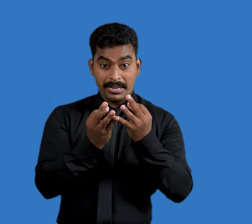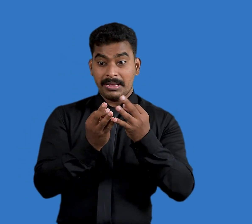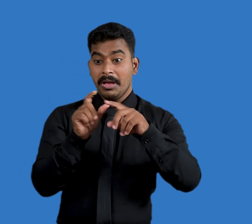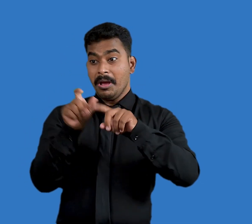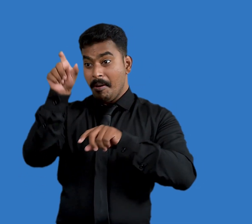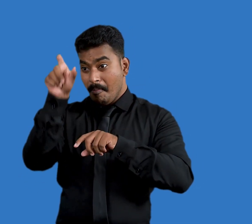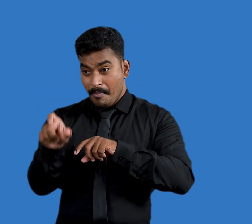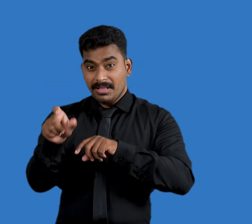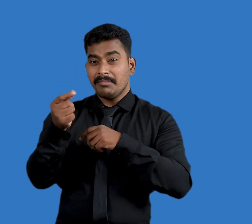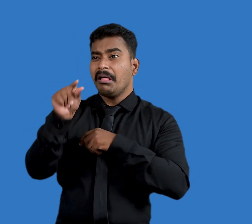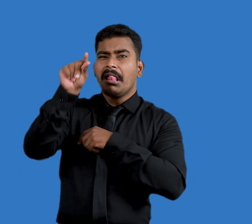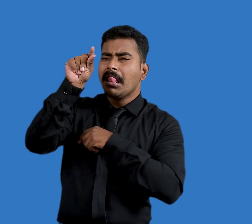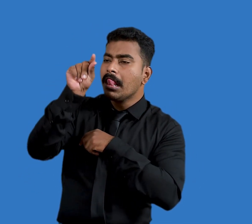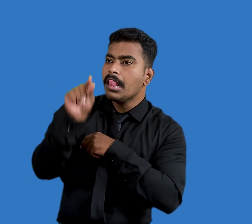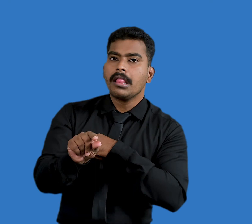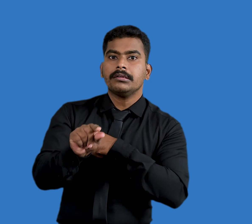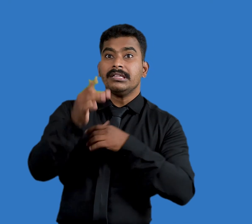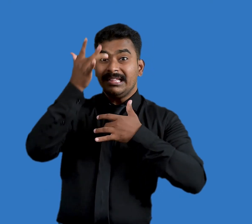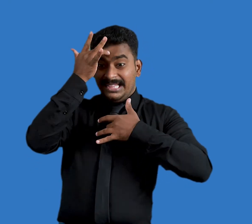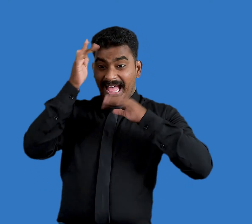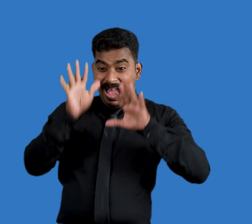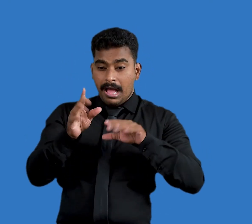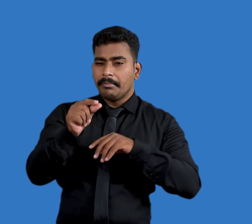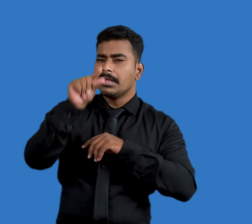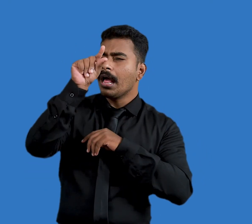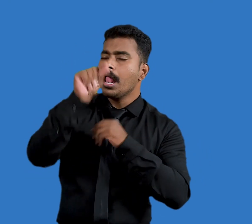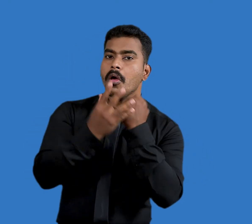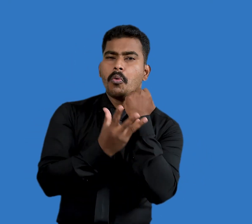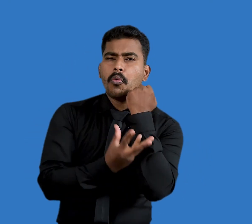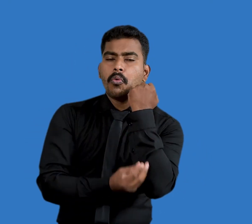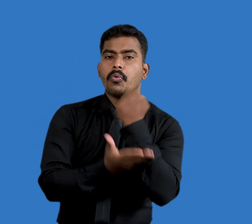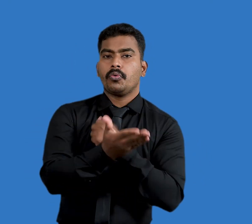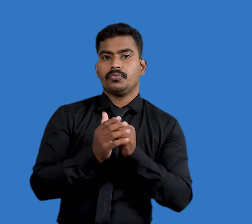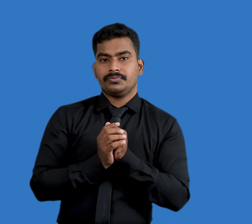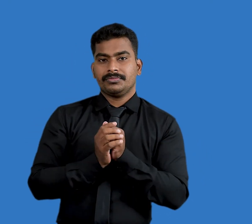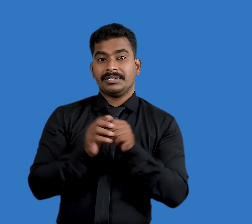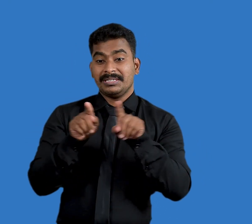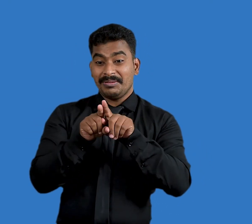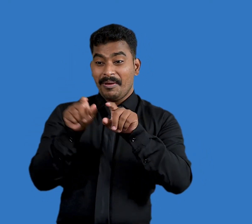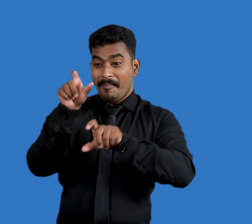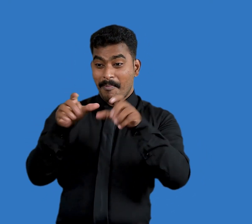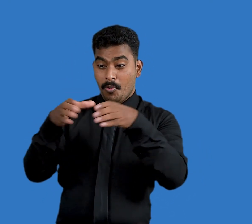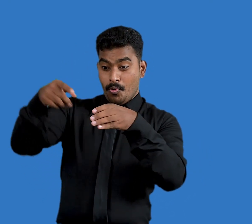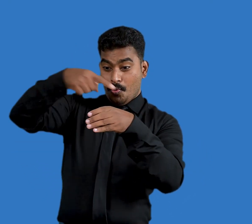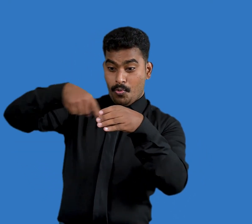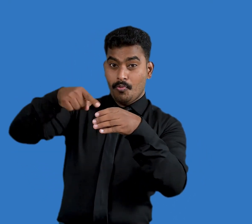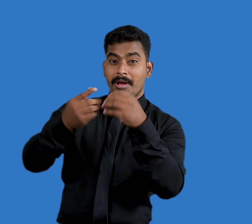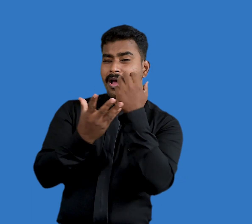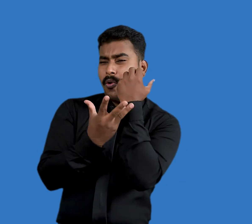While the lower income groups suffer greatly due to the above reason, Paradoxically, the affluent in